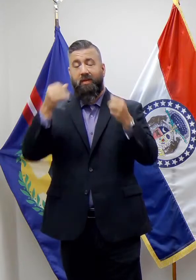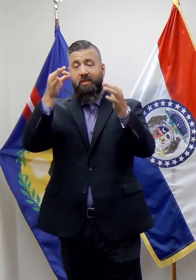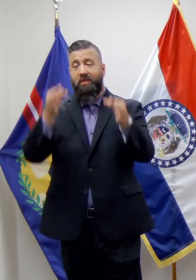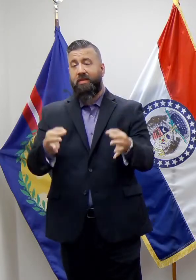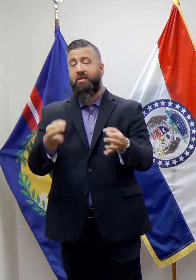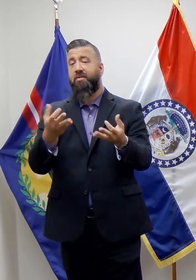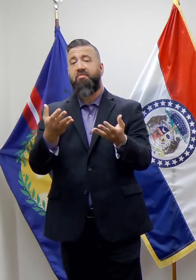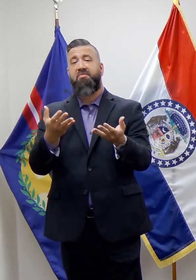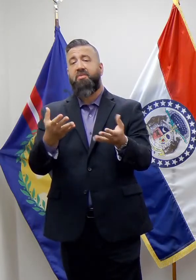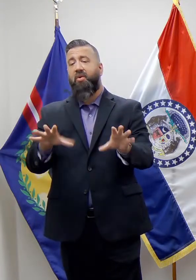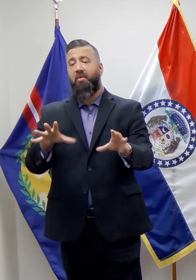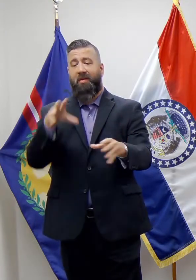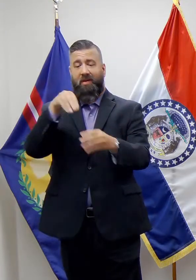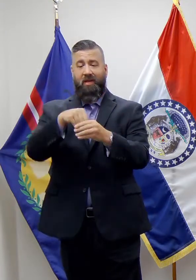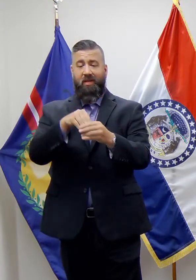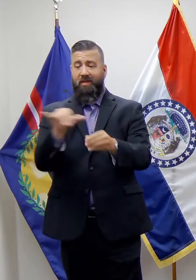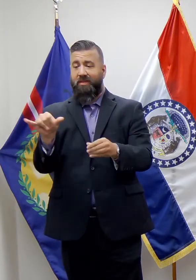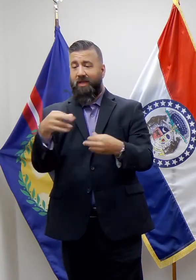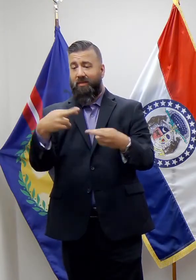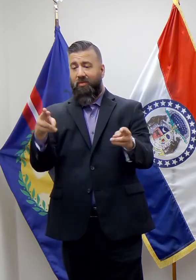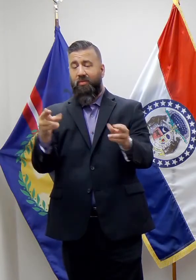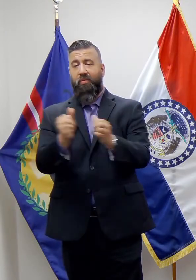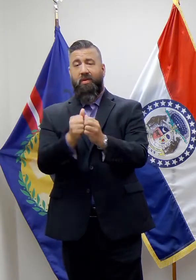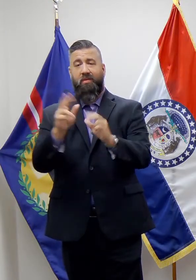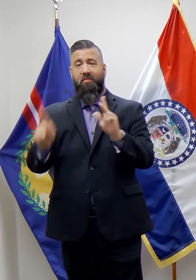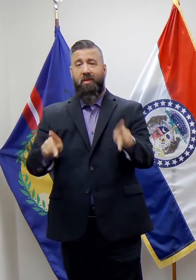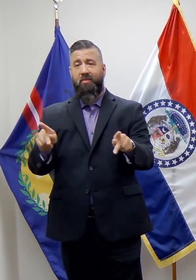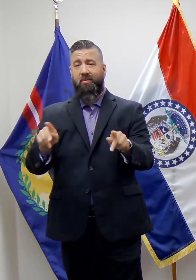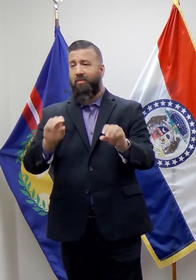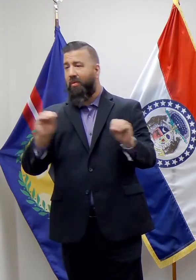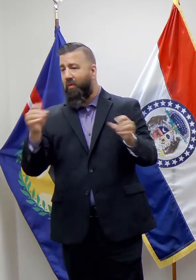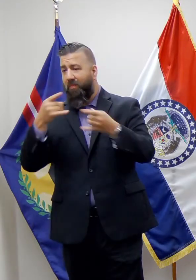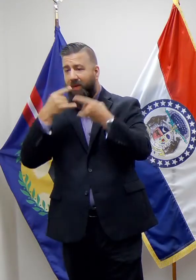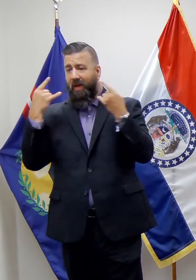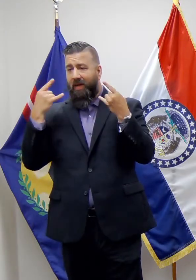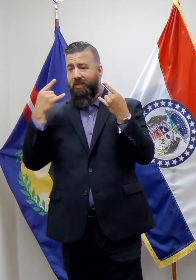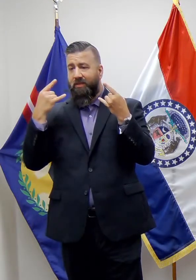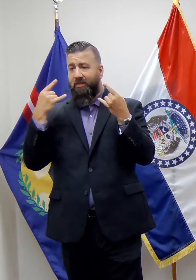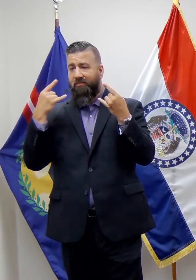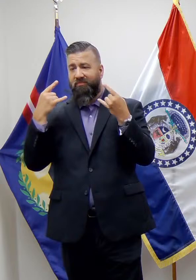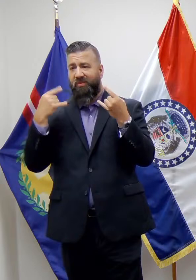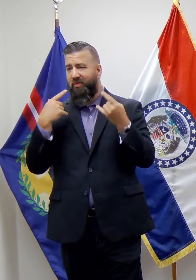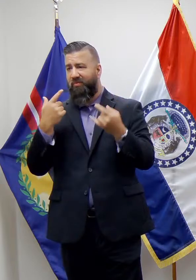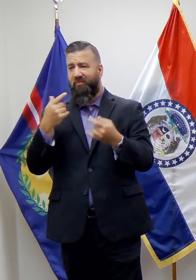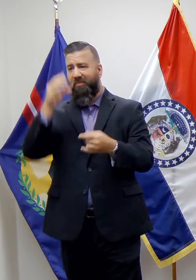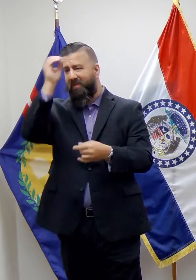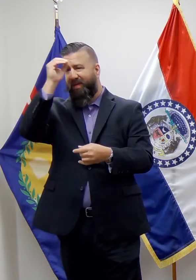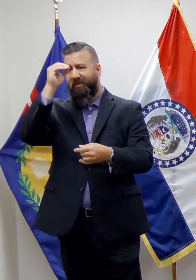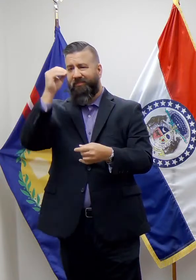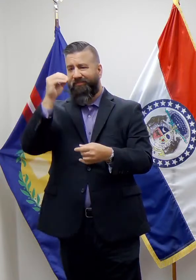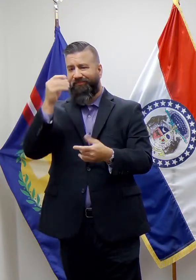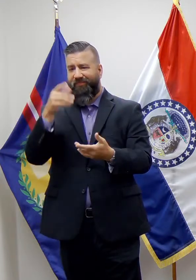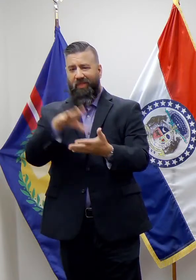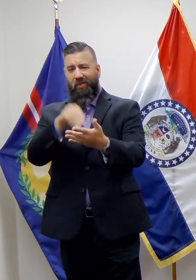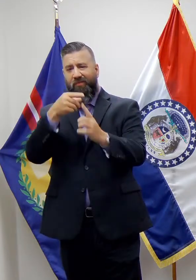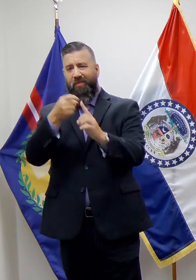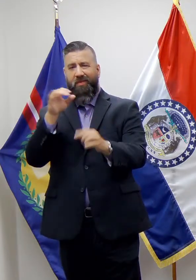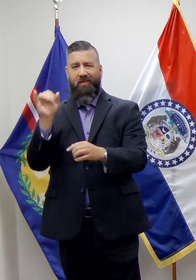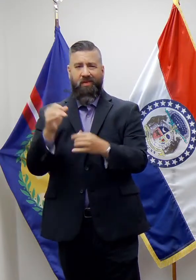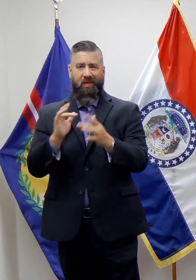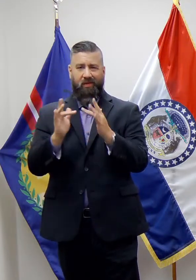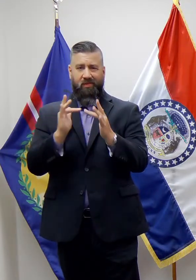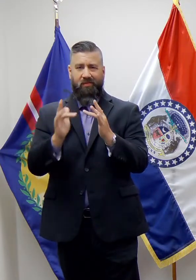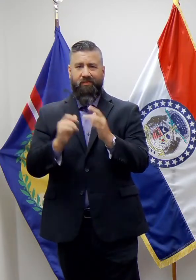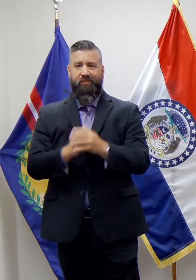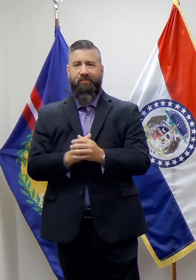don't want to be in the same room with unmasked people who share false dark web talking points. The majority